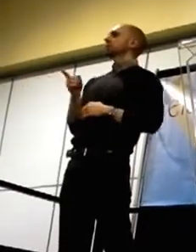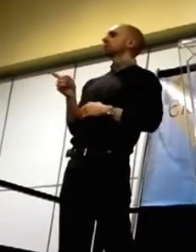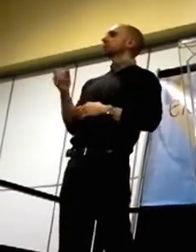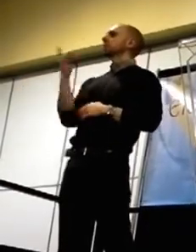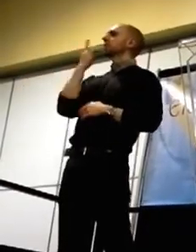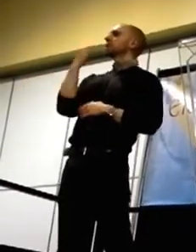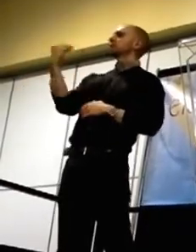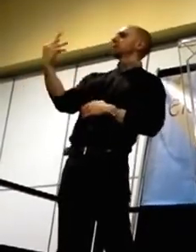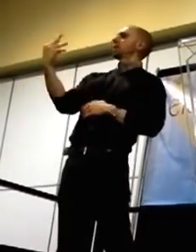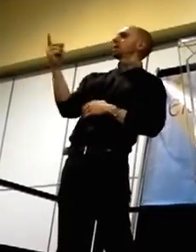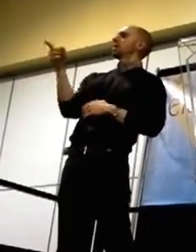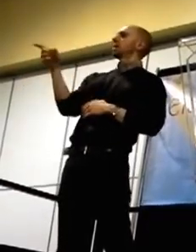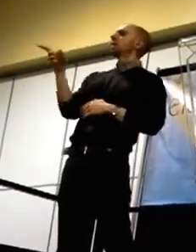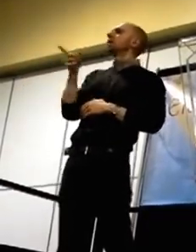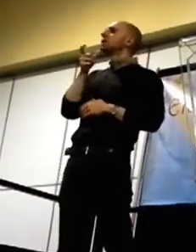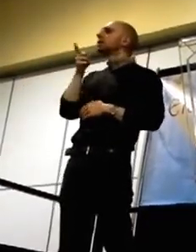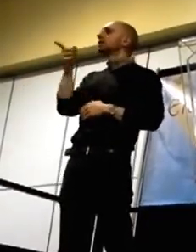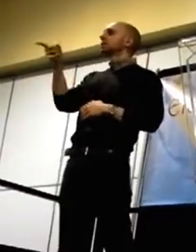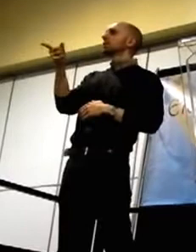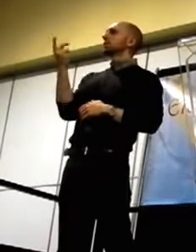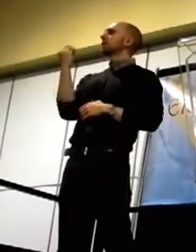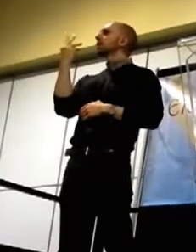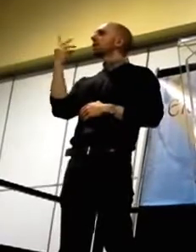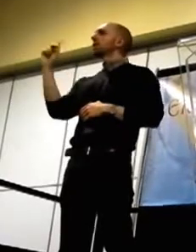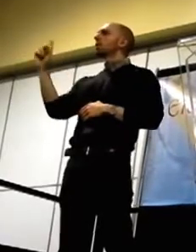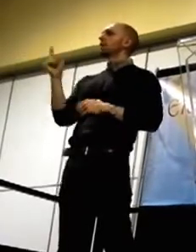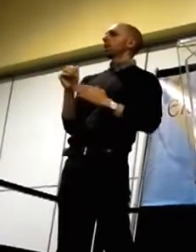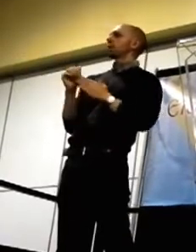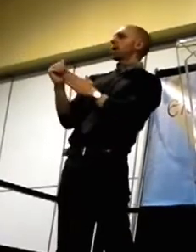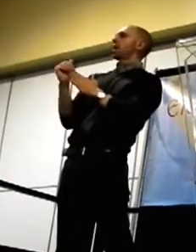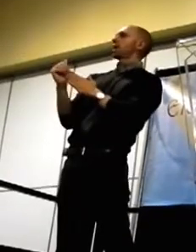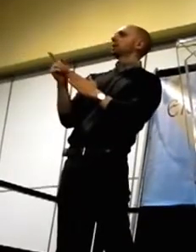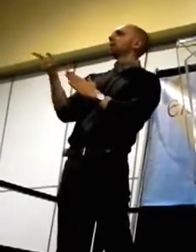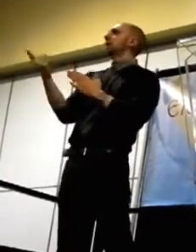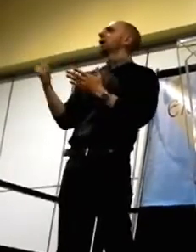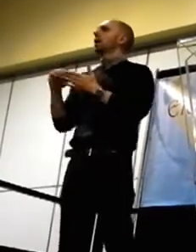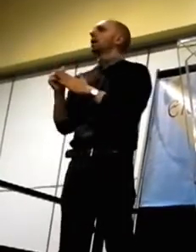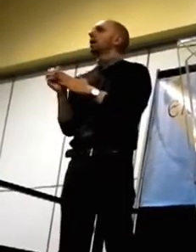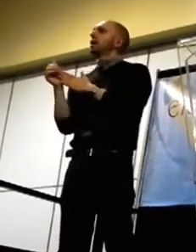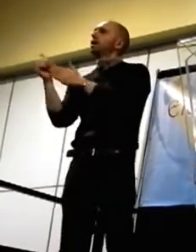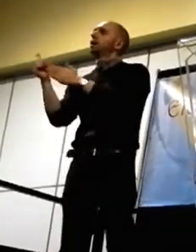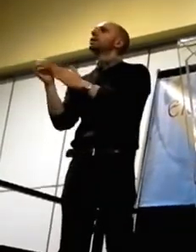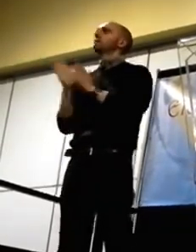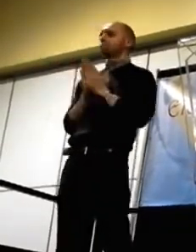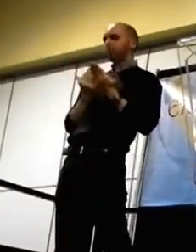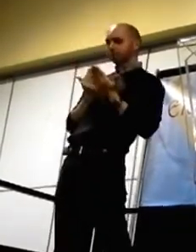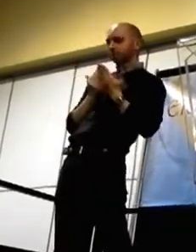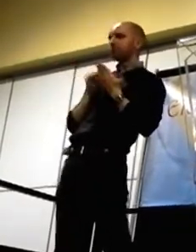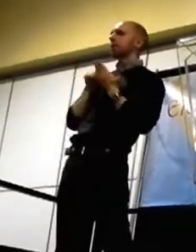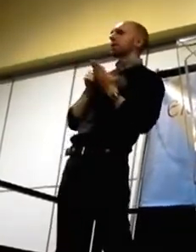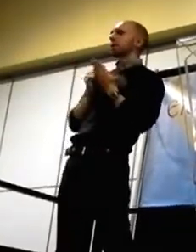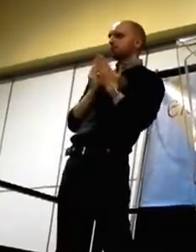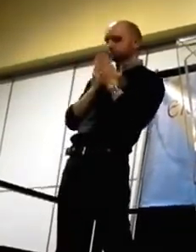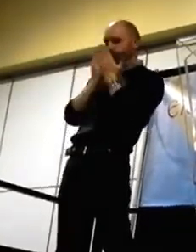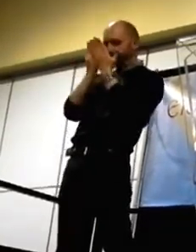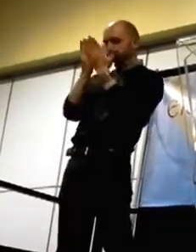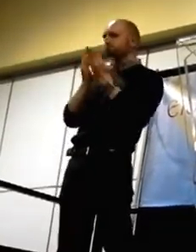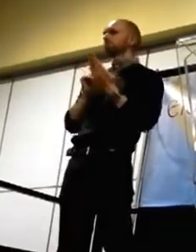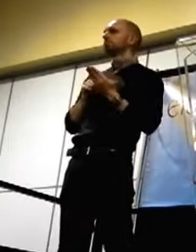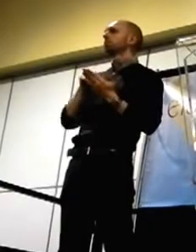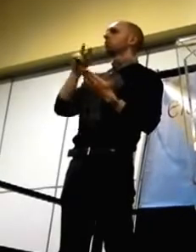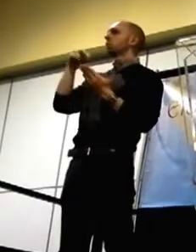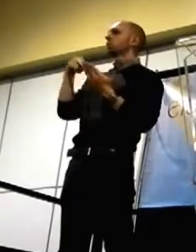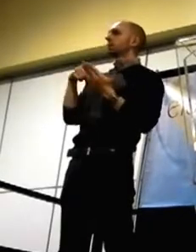have the clear book from Allah subhanahu wa ta'ala to guide you, that can guide you to straight path, that can take you